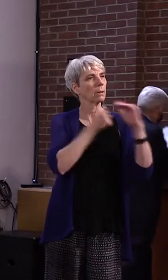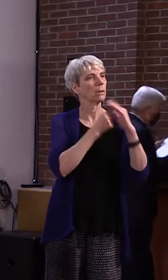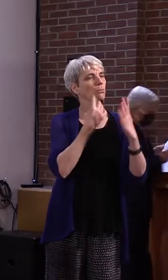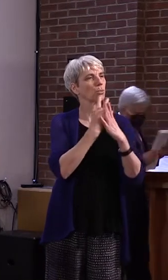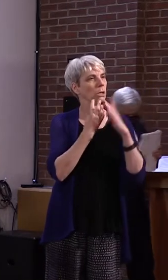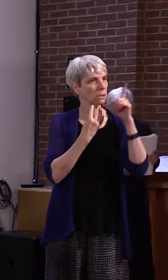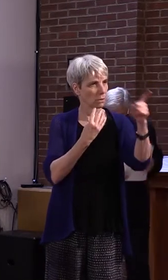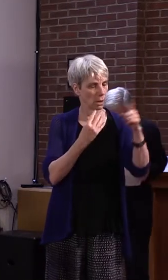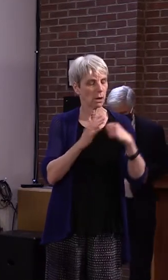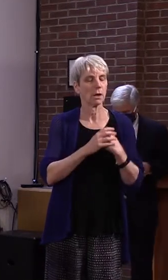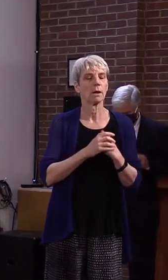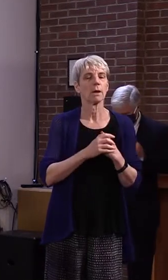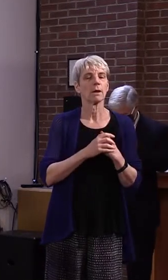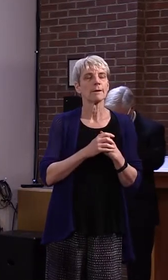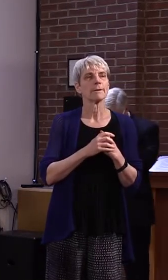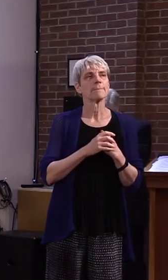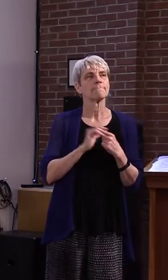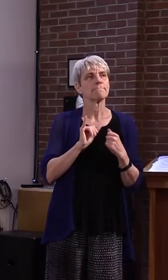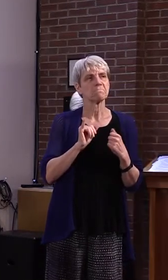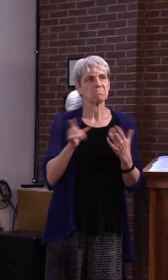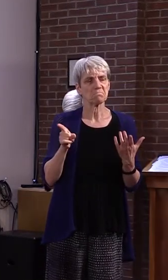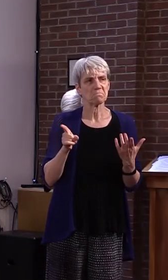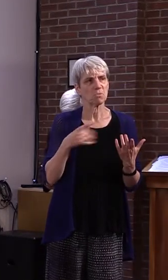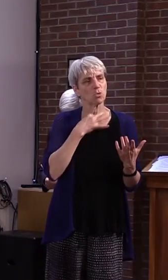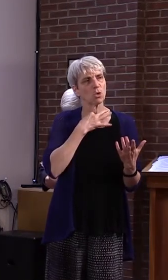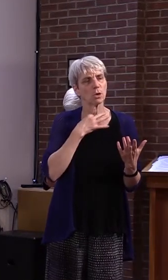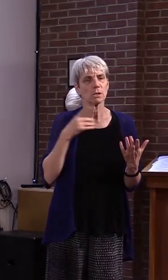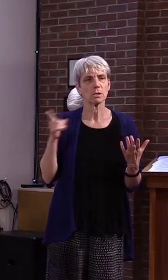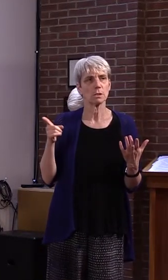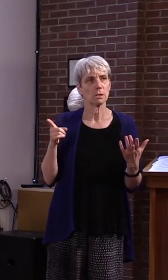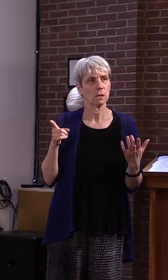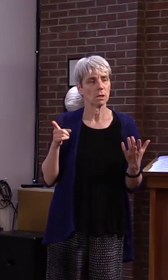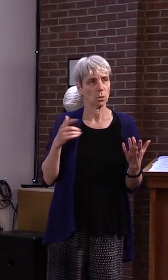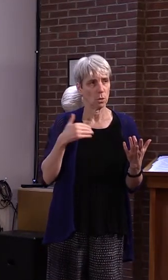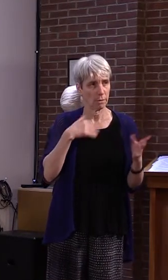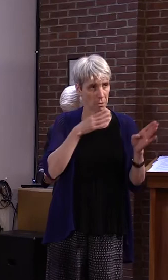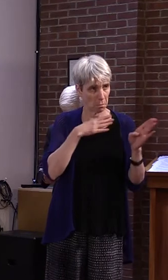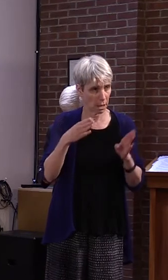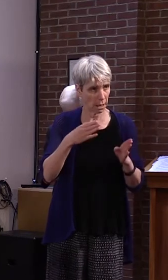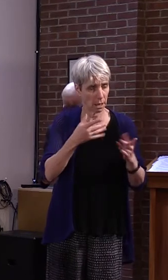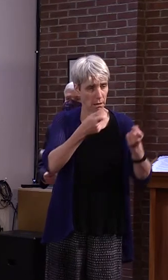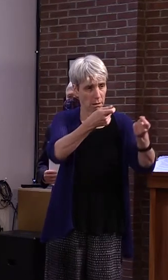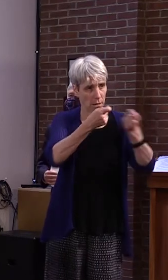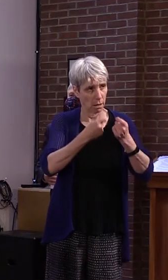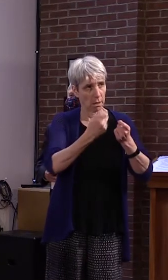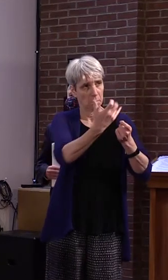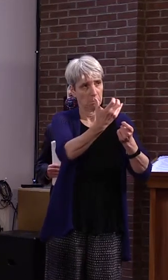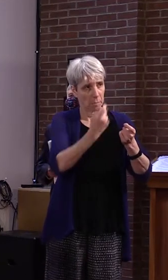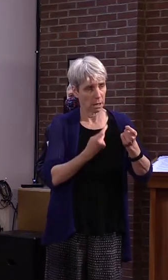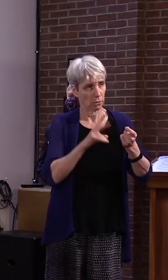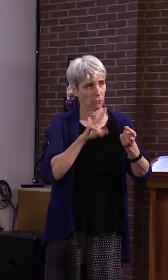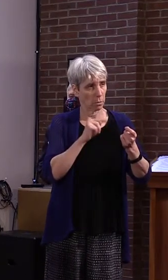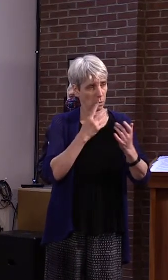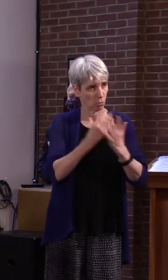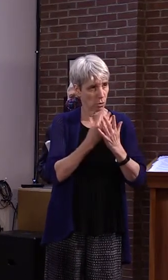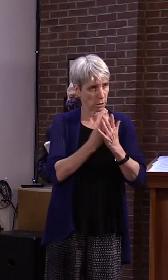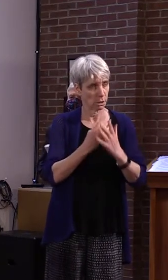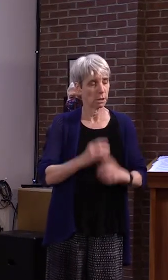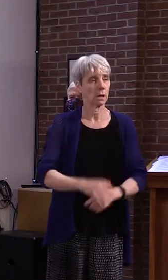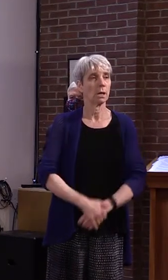incarcerated. Are there going to be any type of plans to move them back to Vermont?